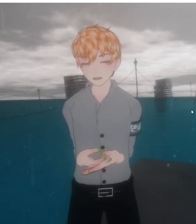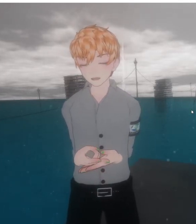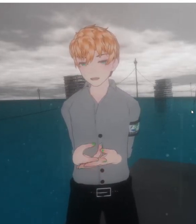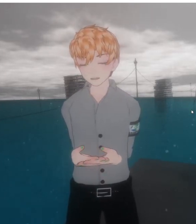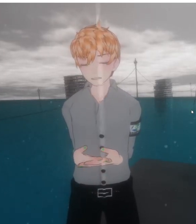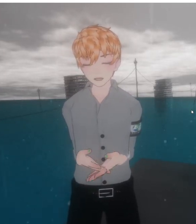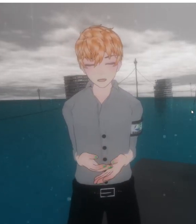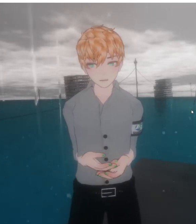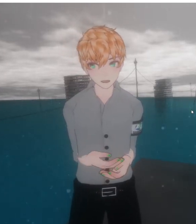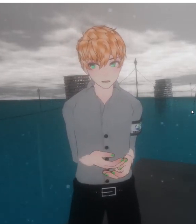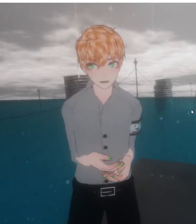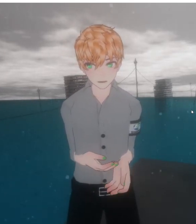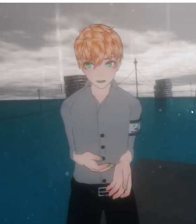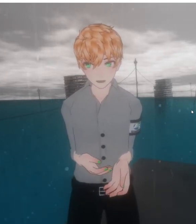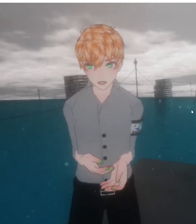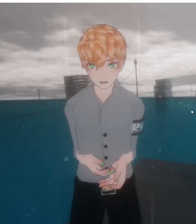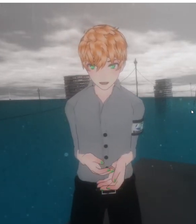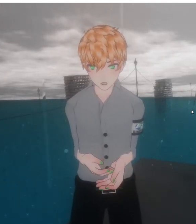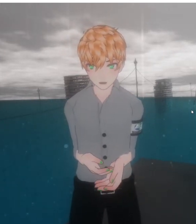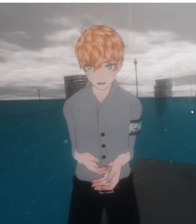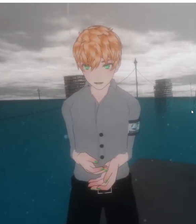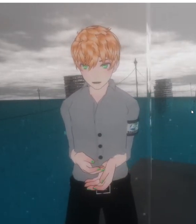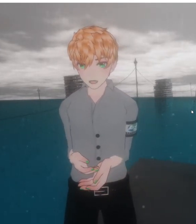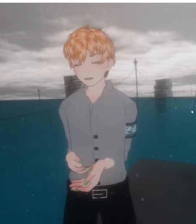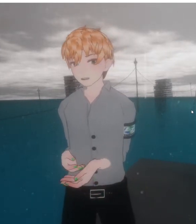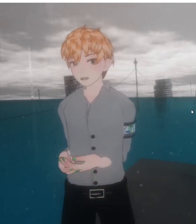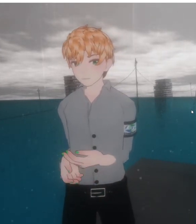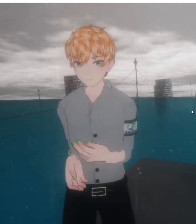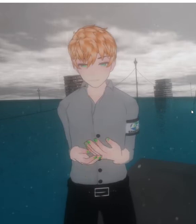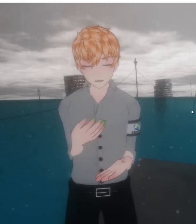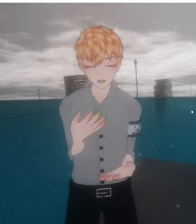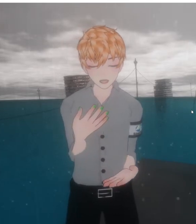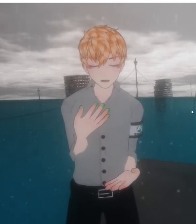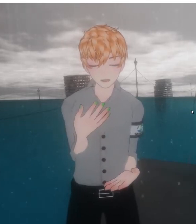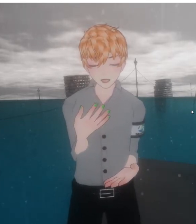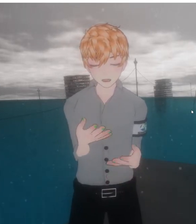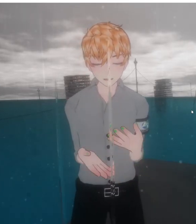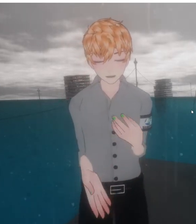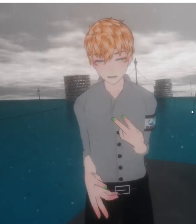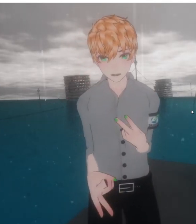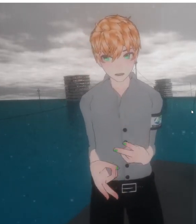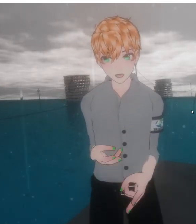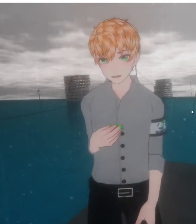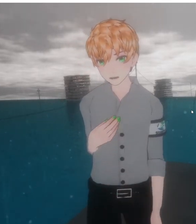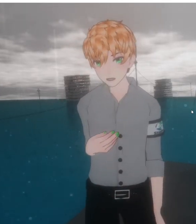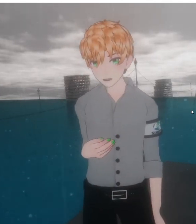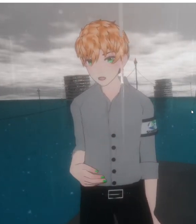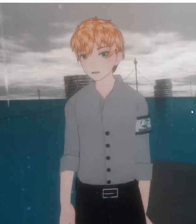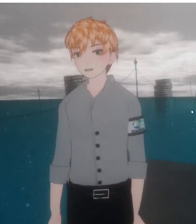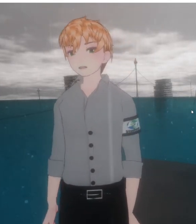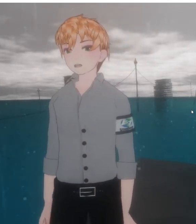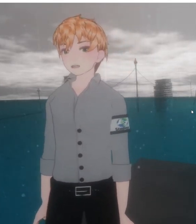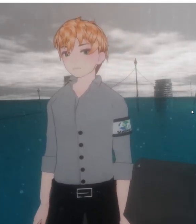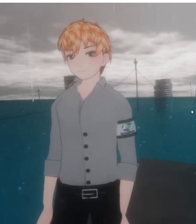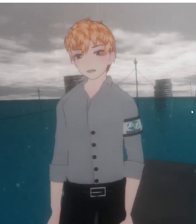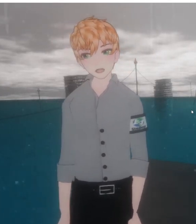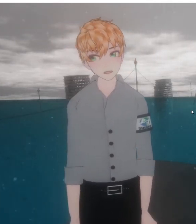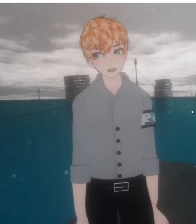is 120,000 words currently. I still have about 60,000 of that to go through. I thought it was